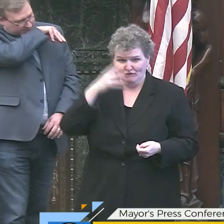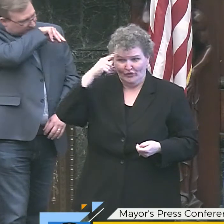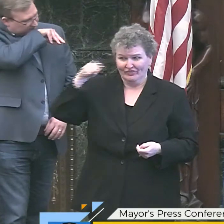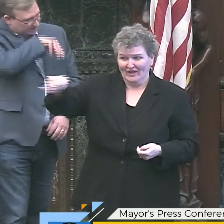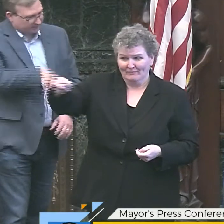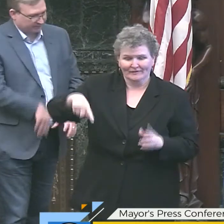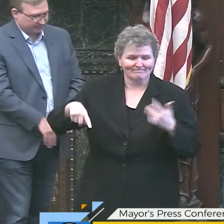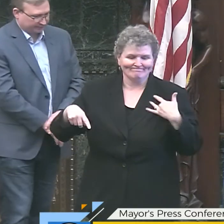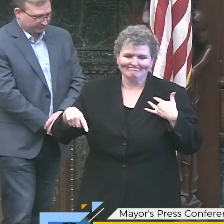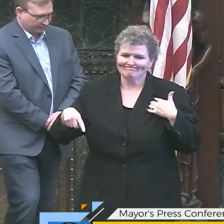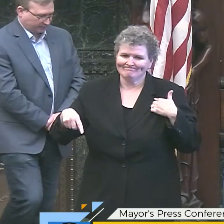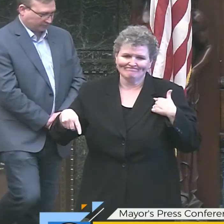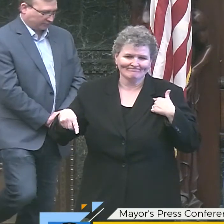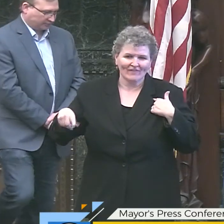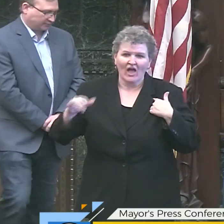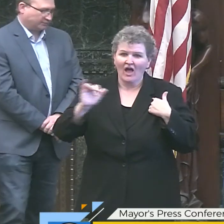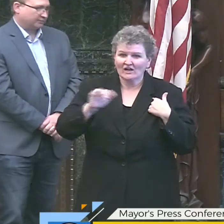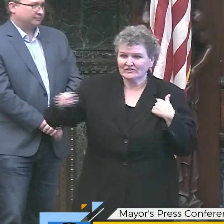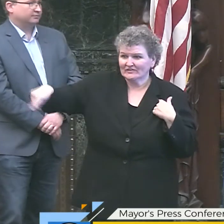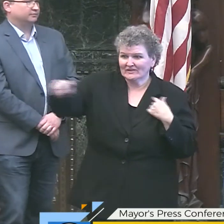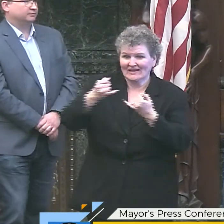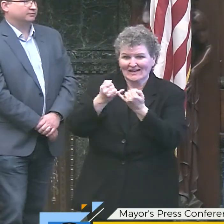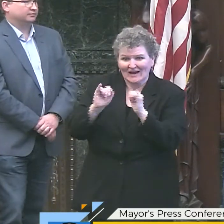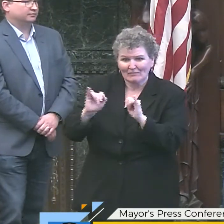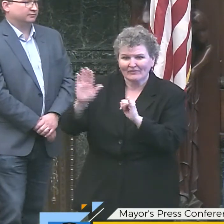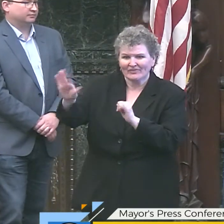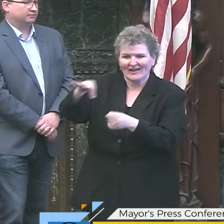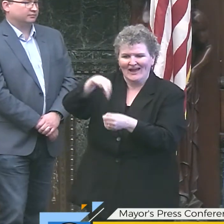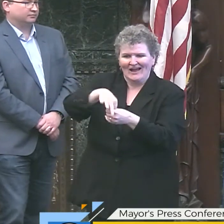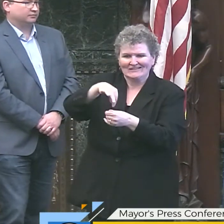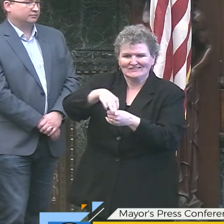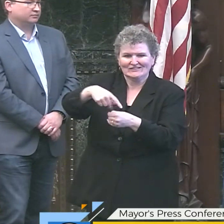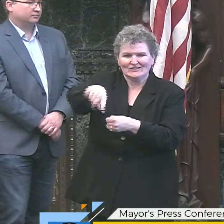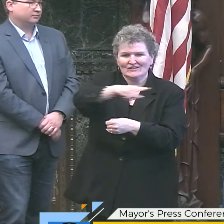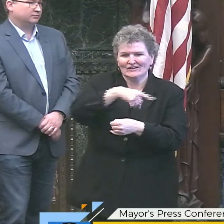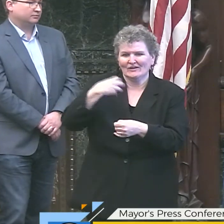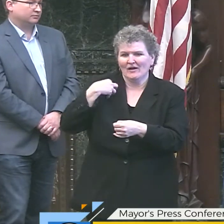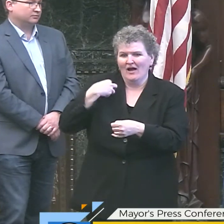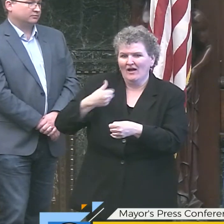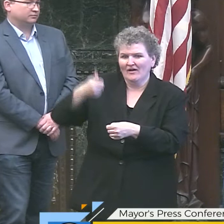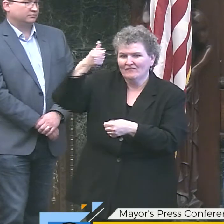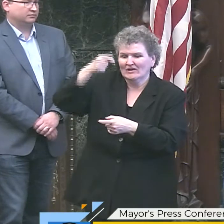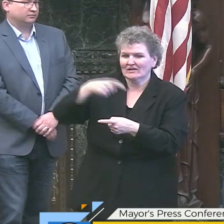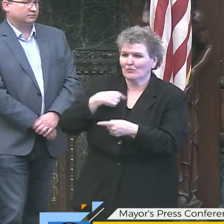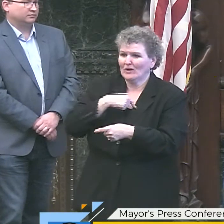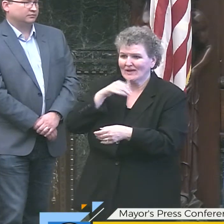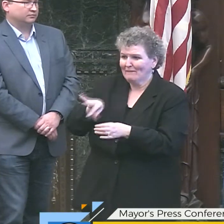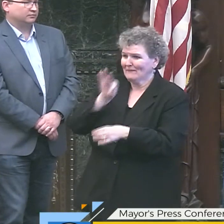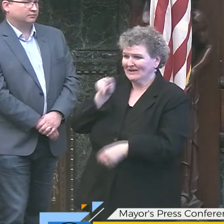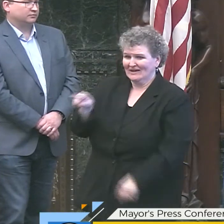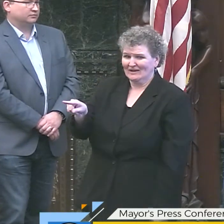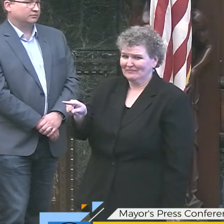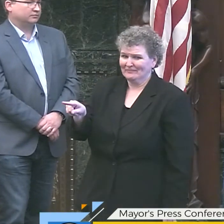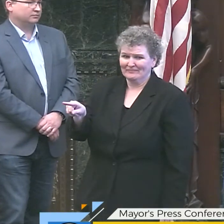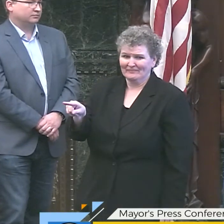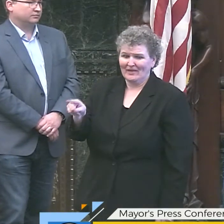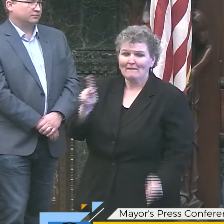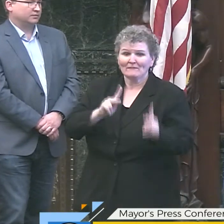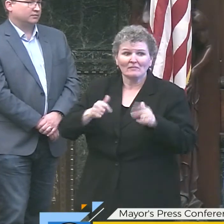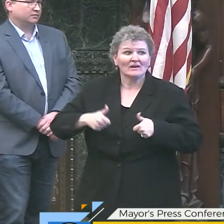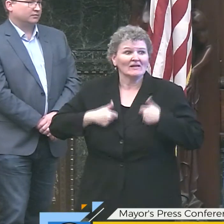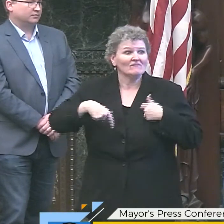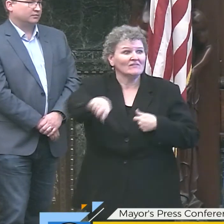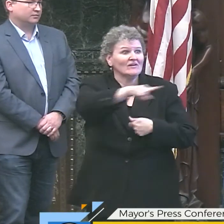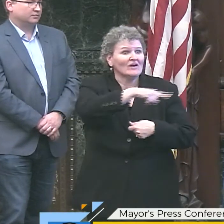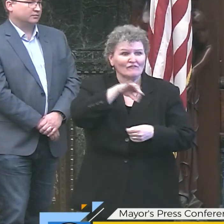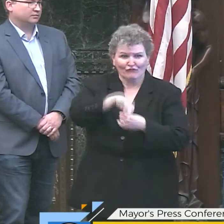he's an independent elected official. We did not appoint the DA. He's independently elected and is a separate office. So he would have to